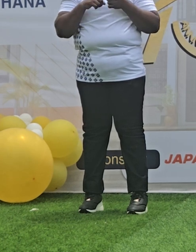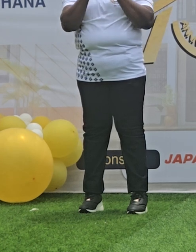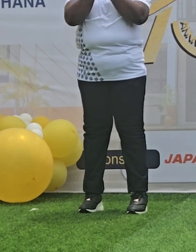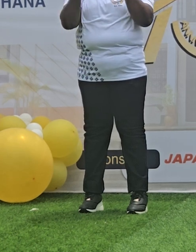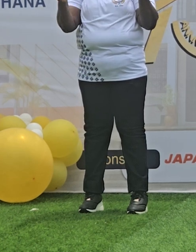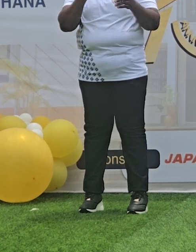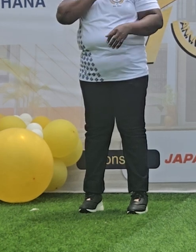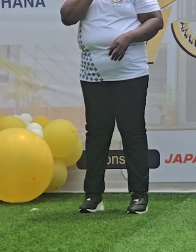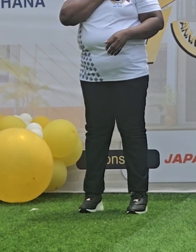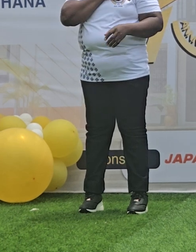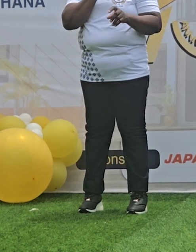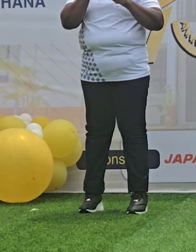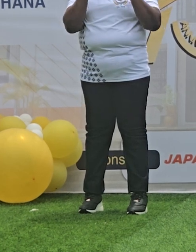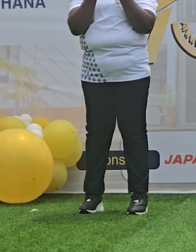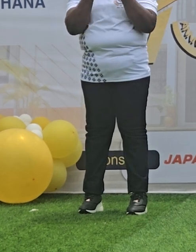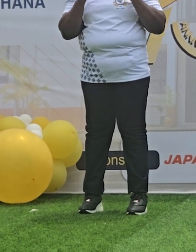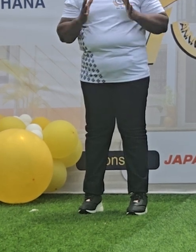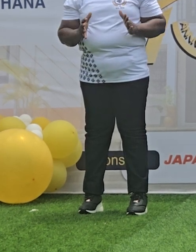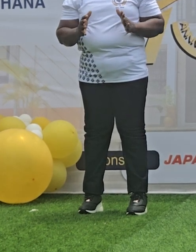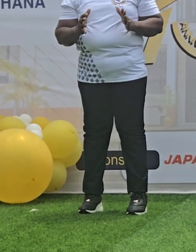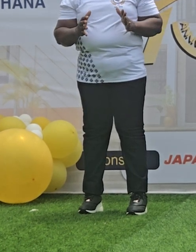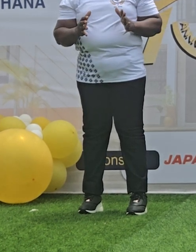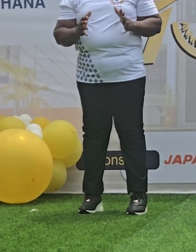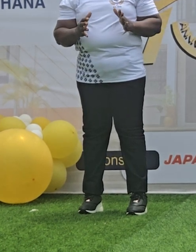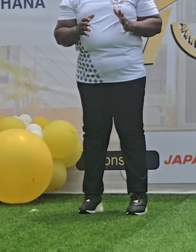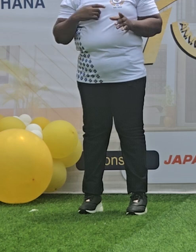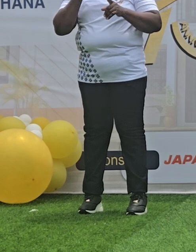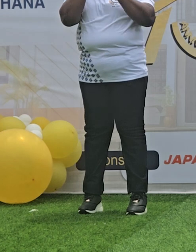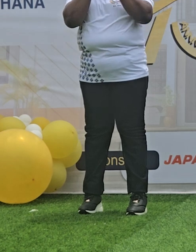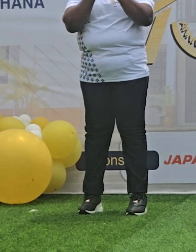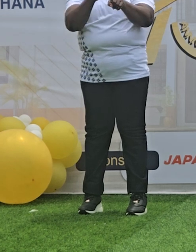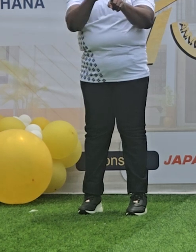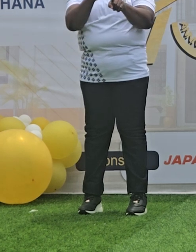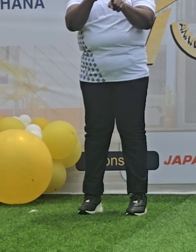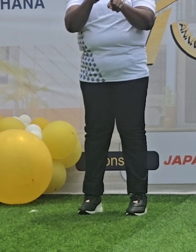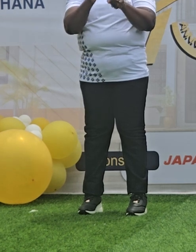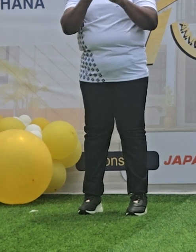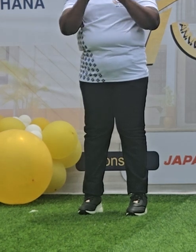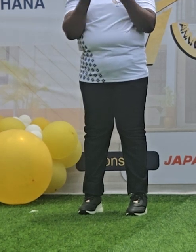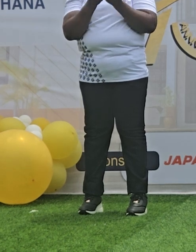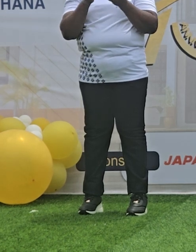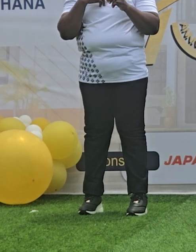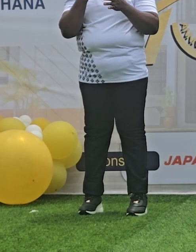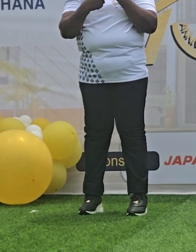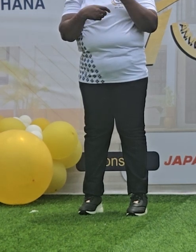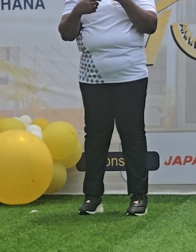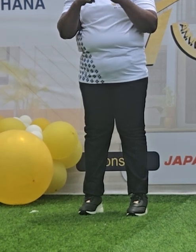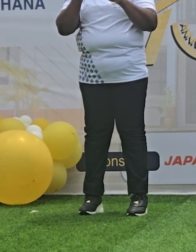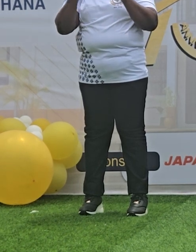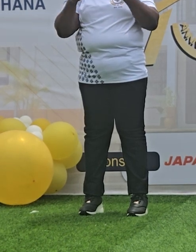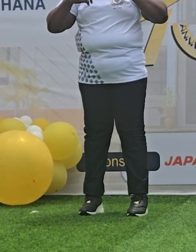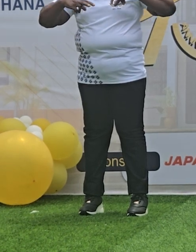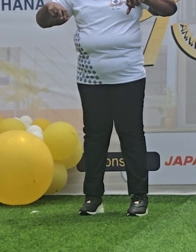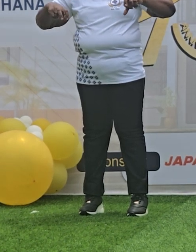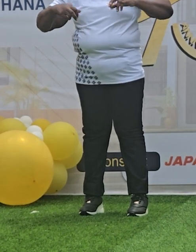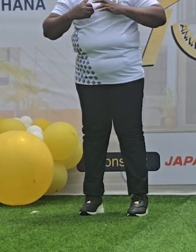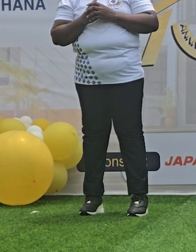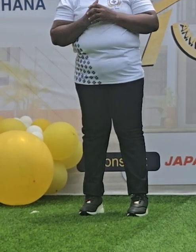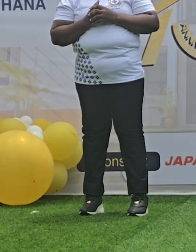qualified sociologist. It is to the credit of sociologists and the sociological